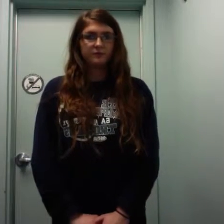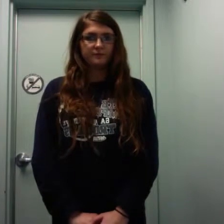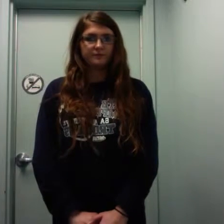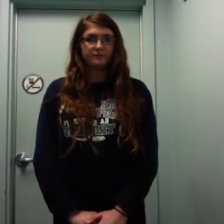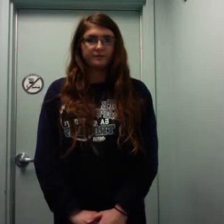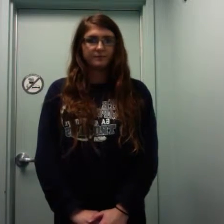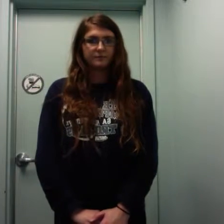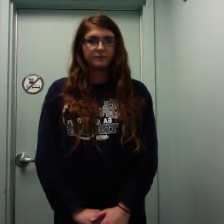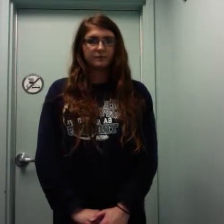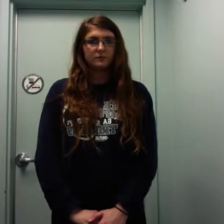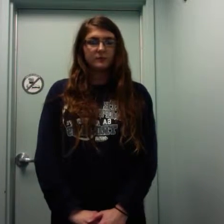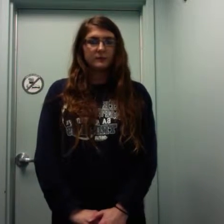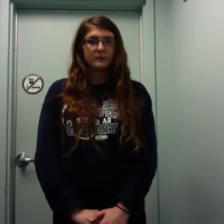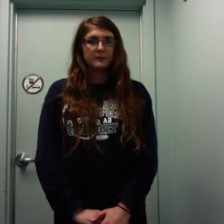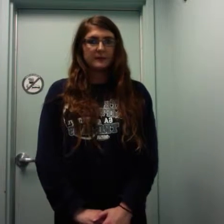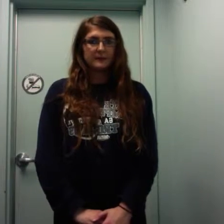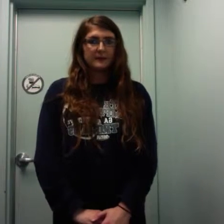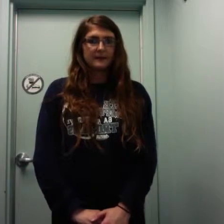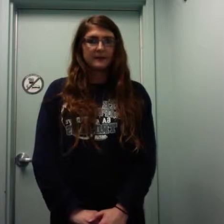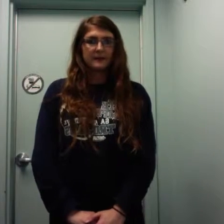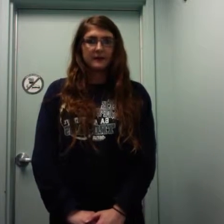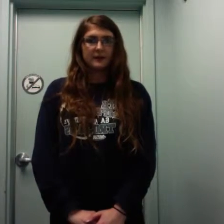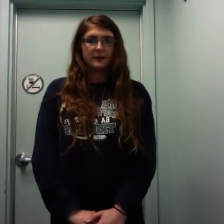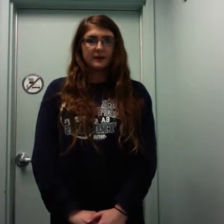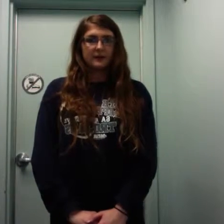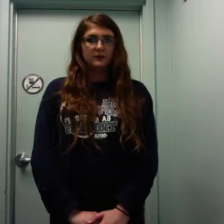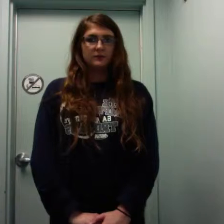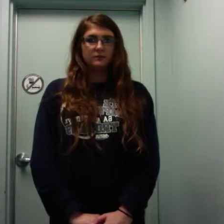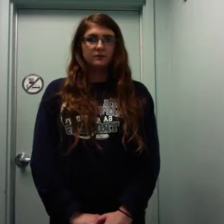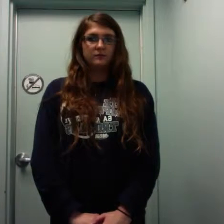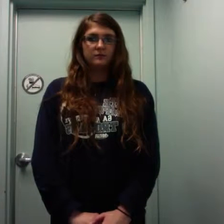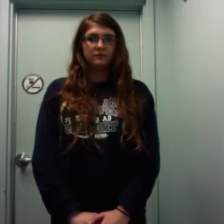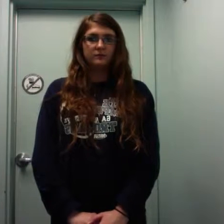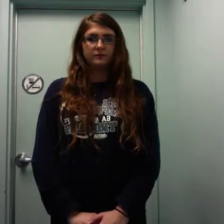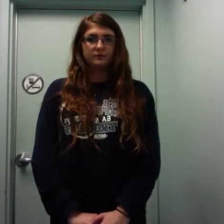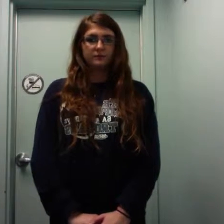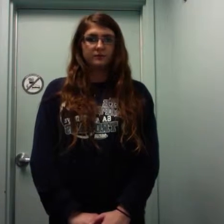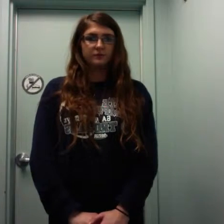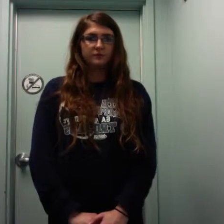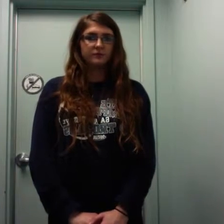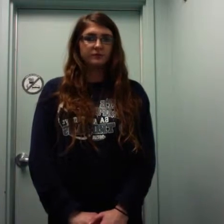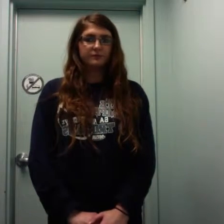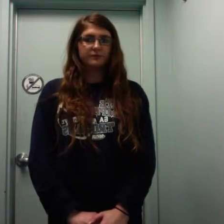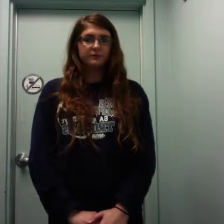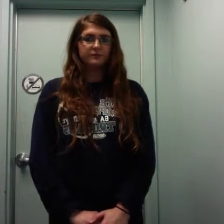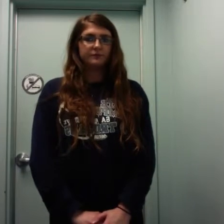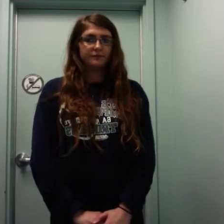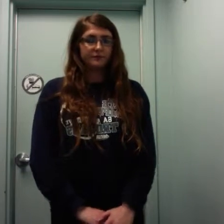they see fit or sees if there's any inaccuracies in the story.